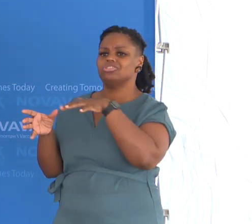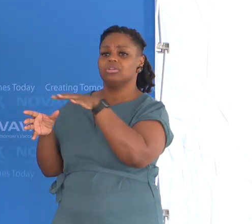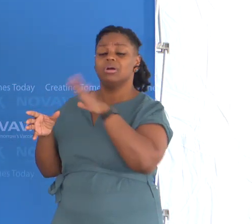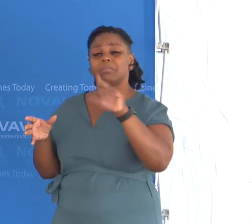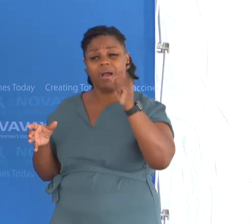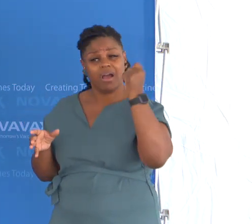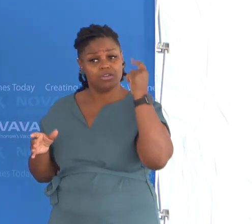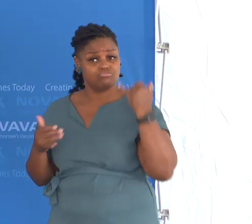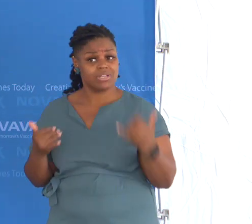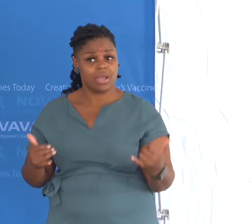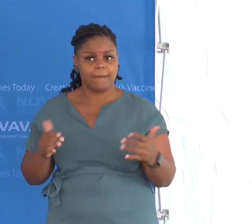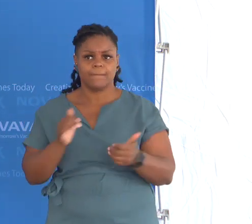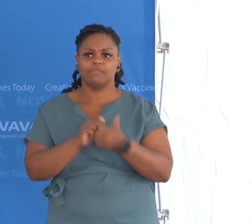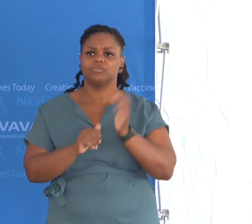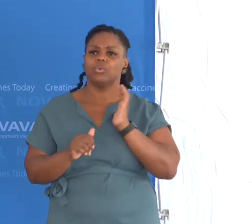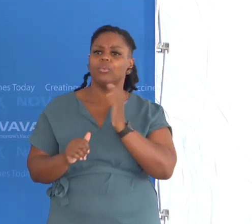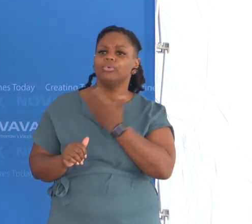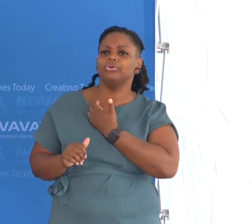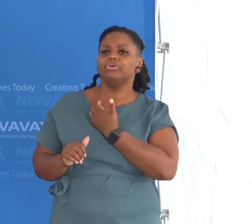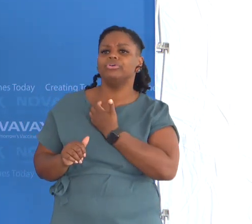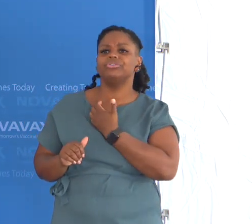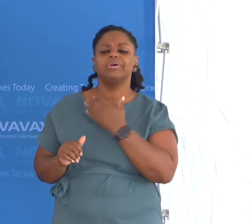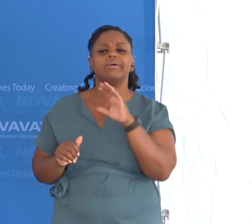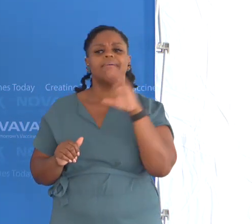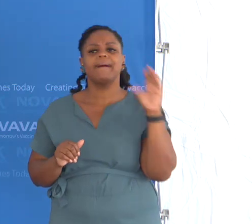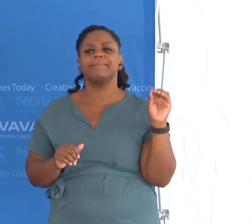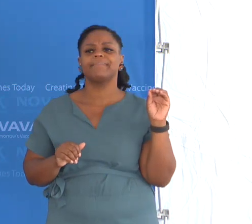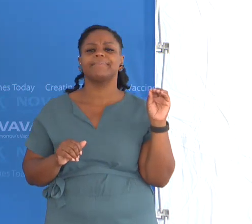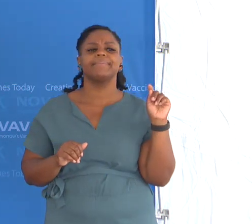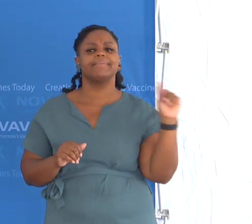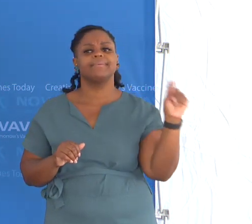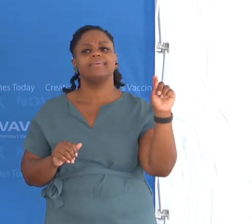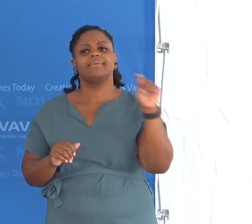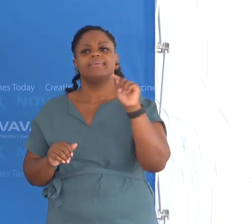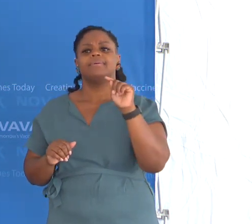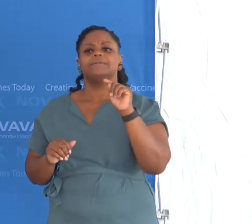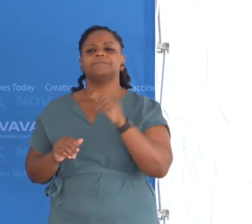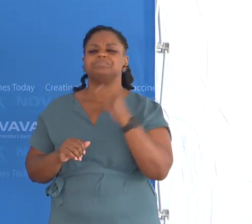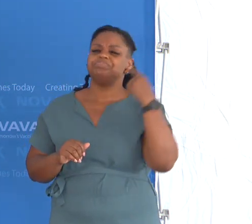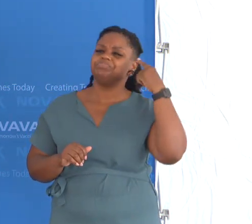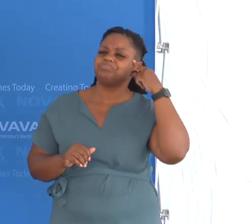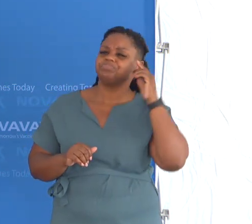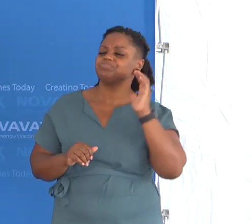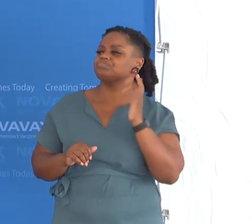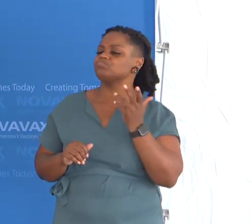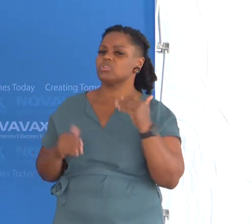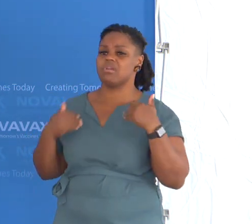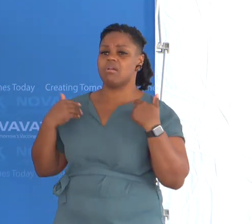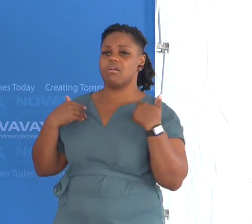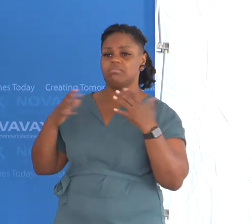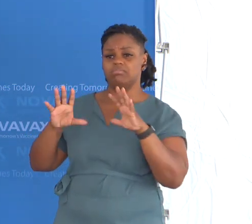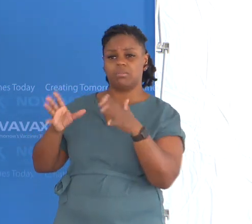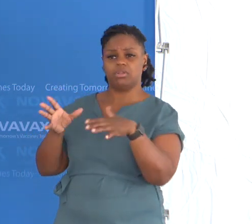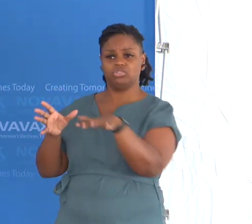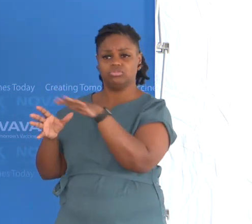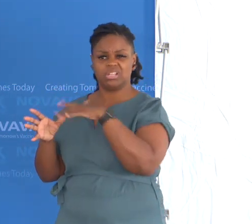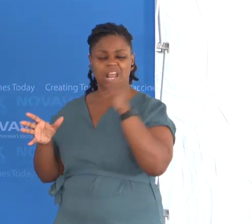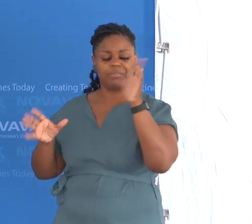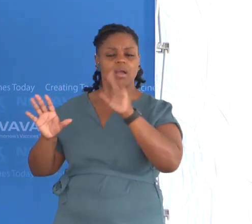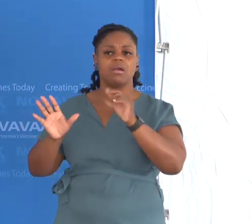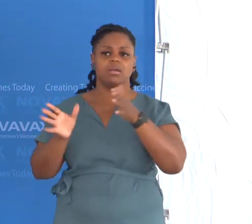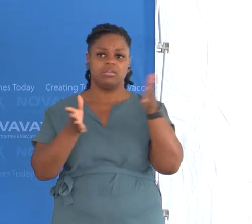the companies are foregoing a younger pediatric population until we gather more evidence that is needed.